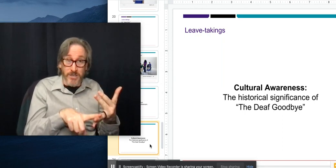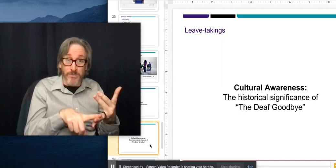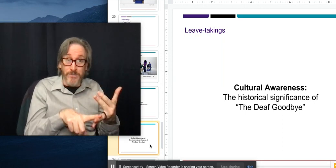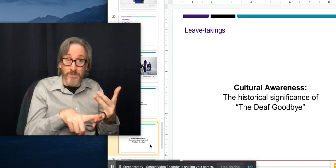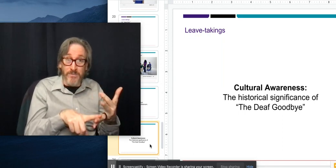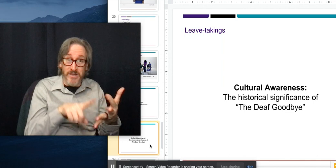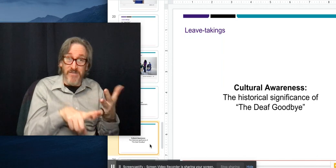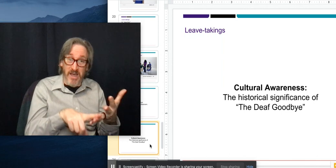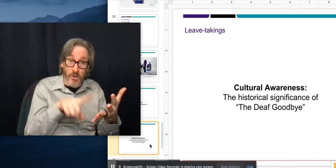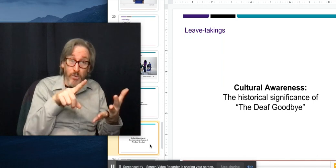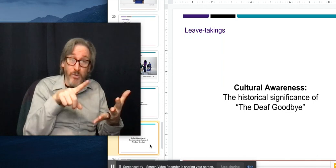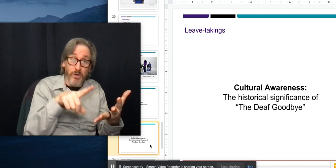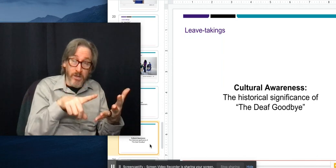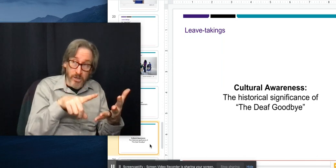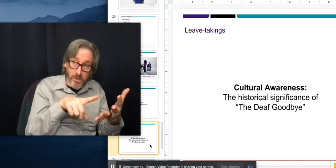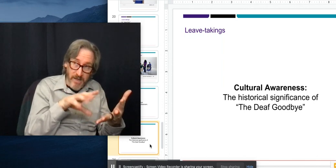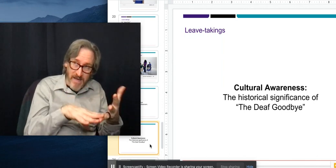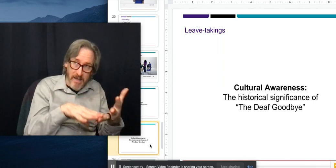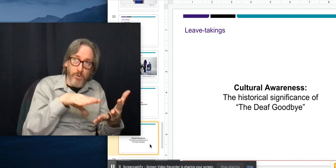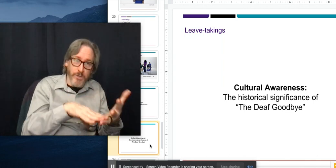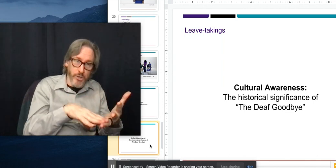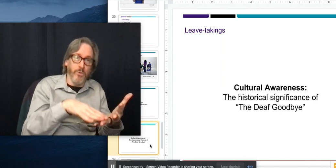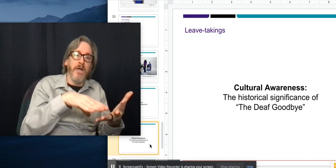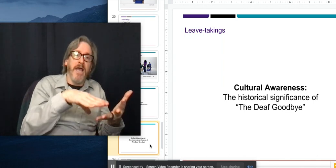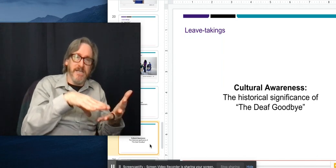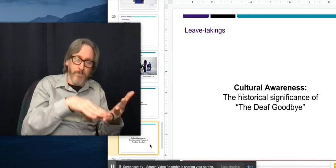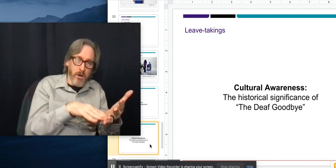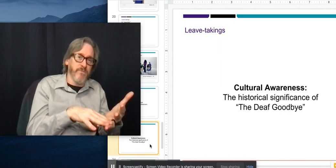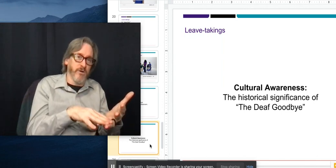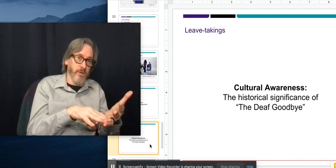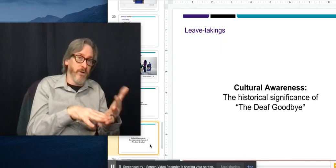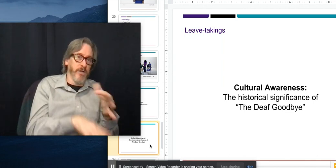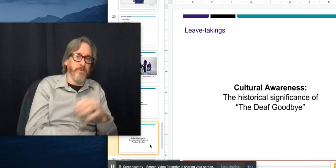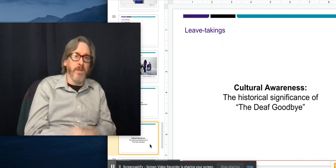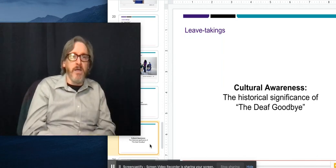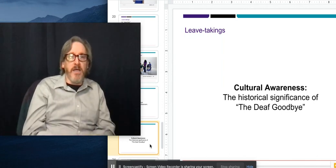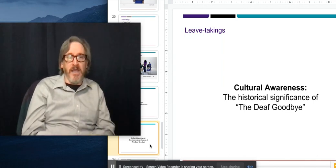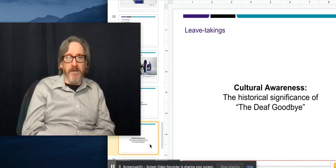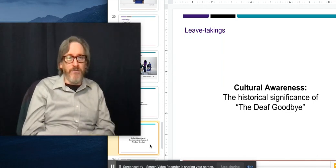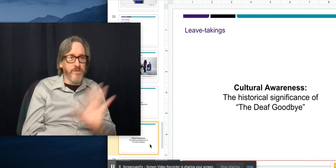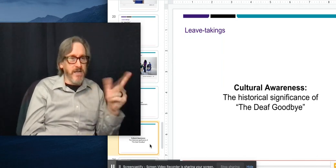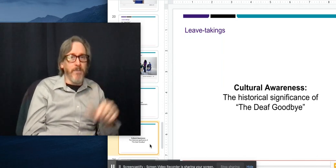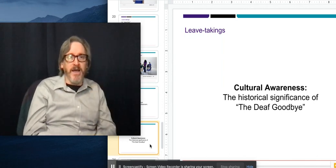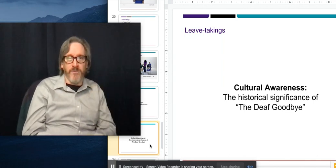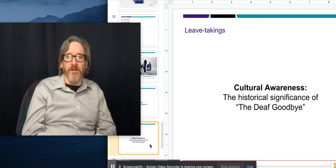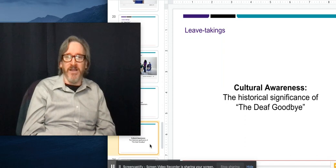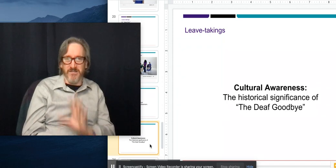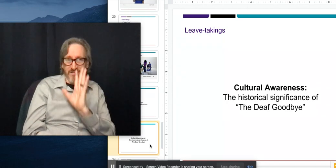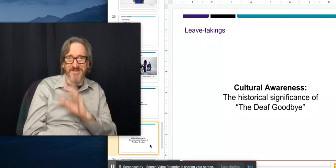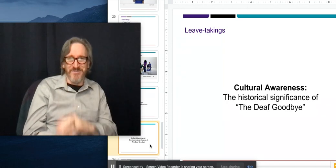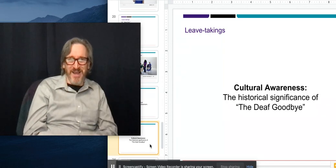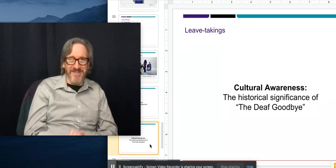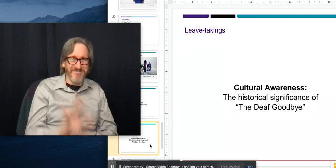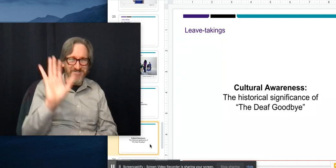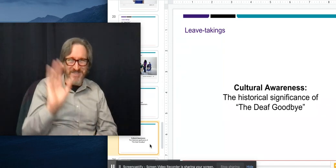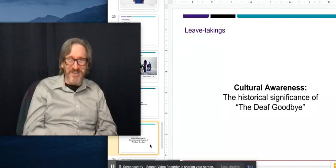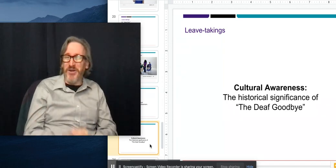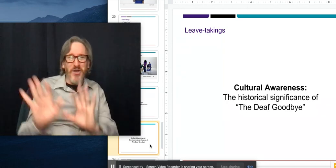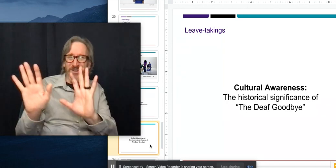to talk to you, that they value you as part of their community. If you say goodbye and they're all like,